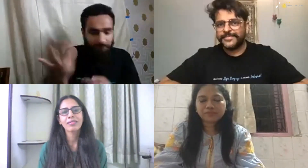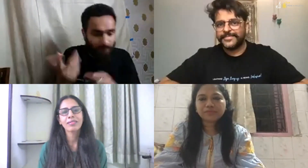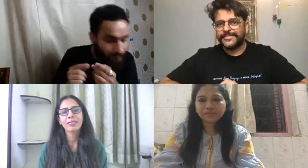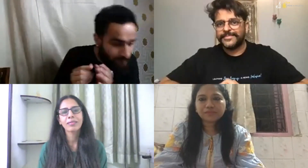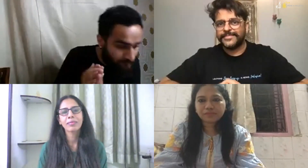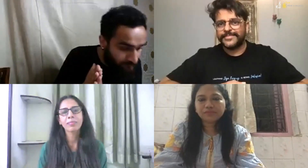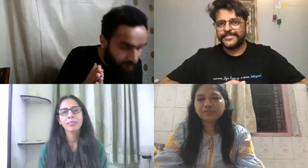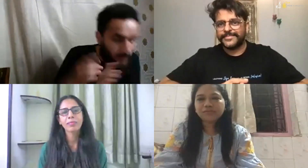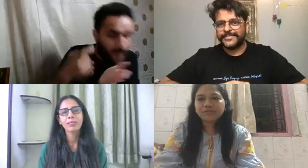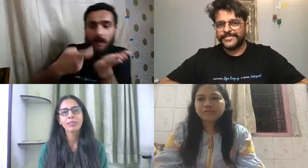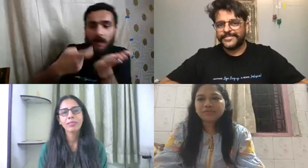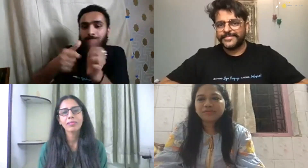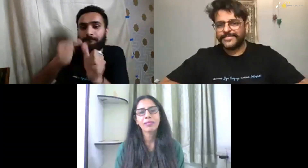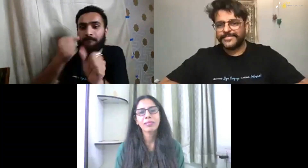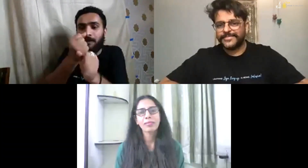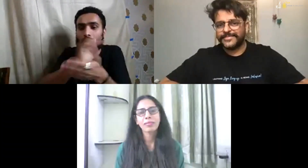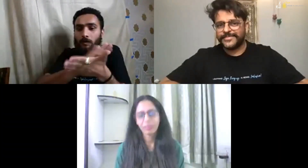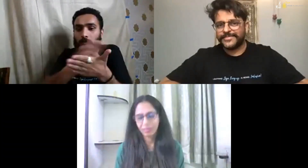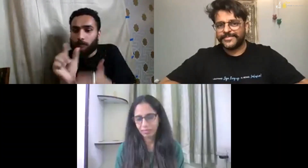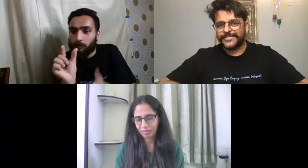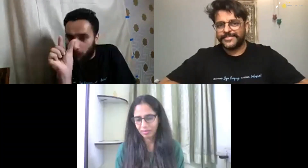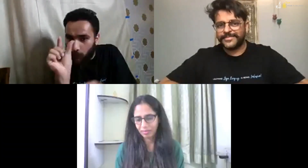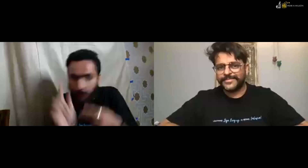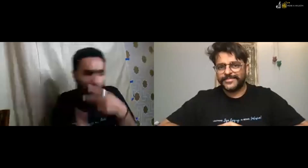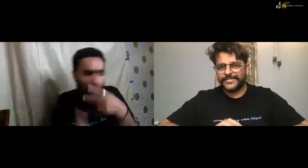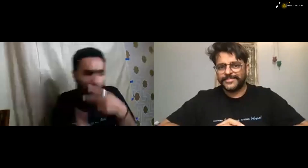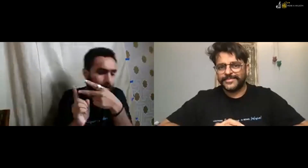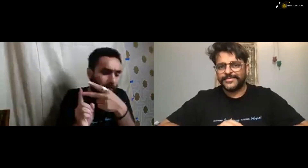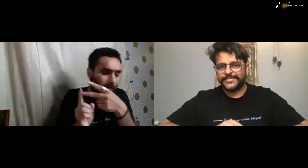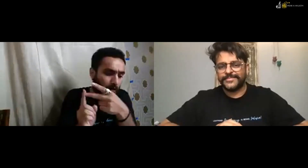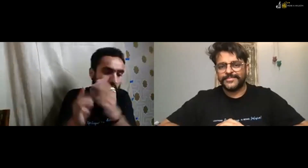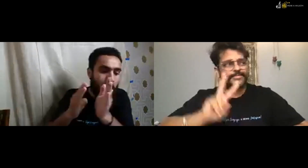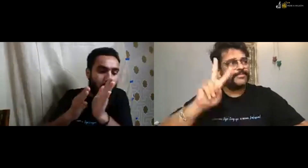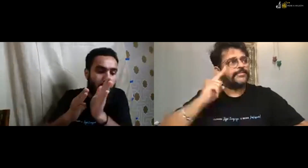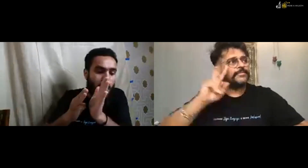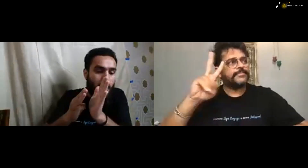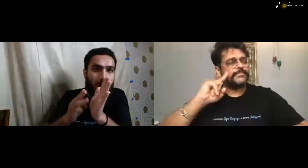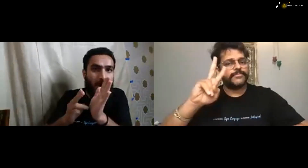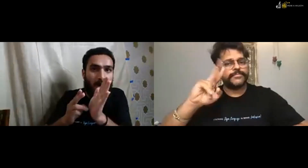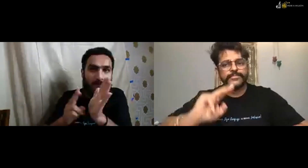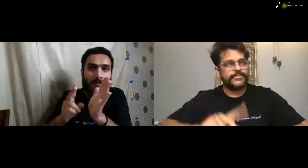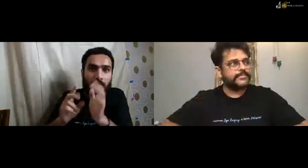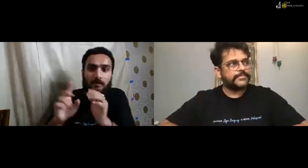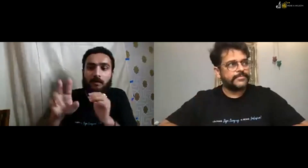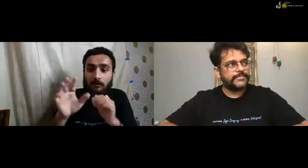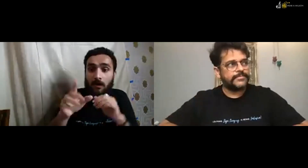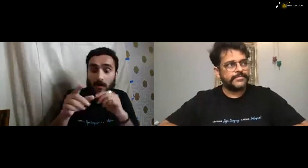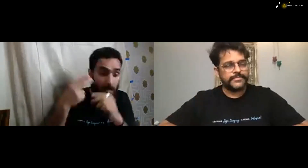Now we'll have two more people joining in. One is Raghu, and the other